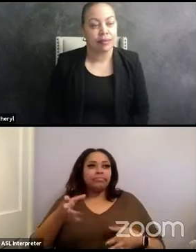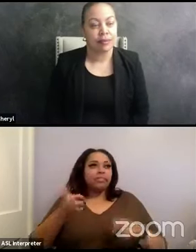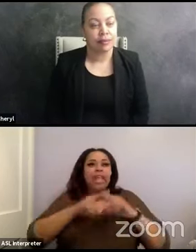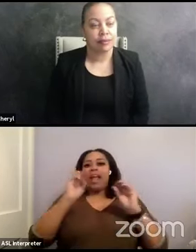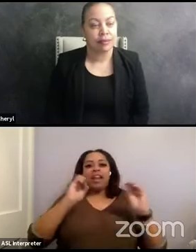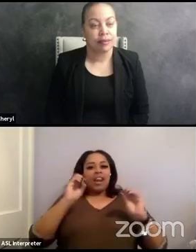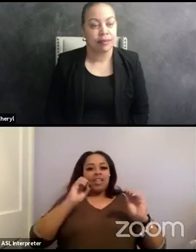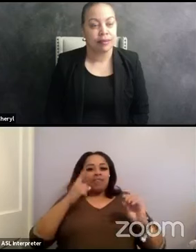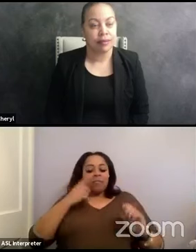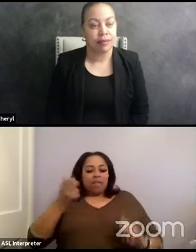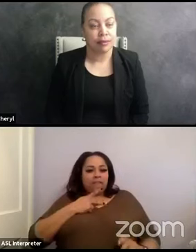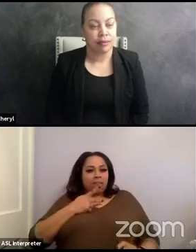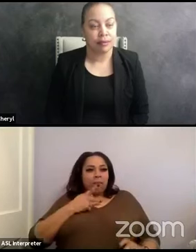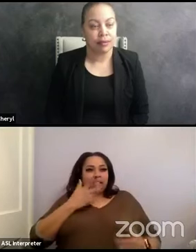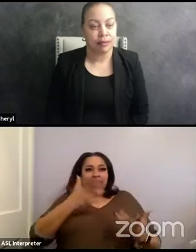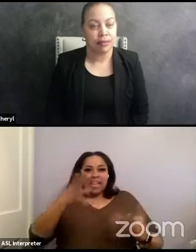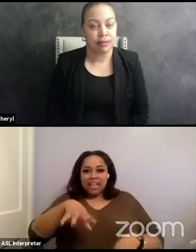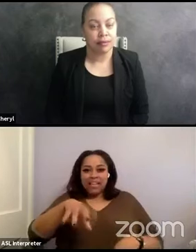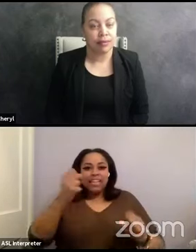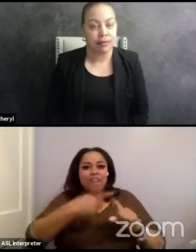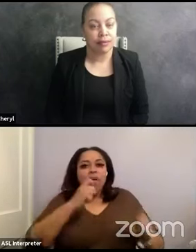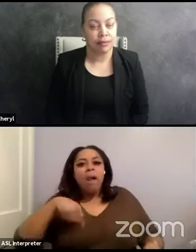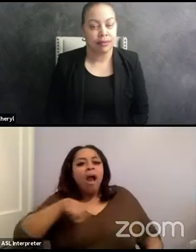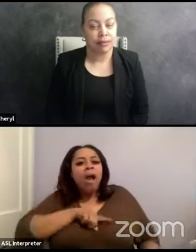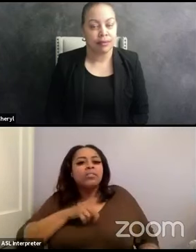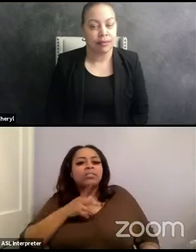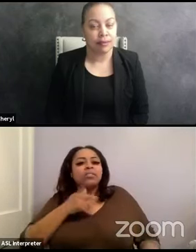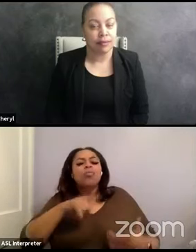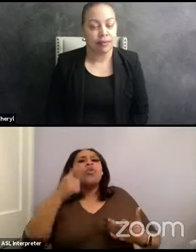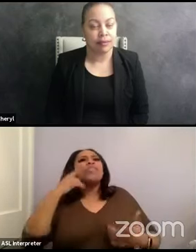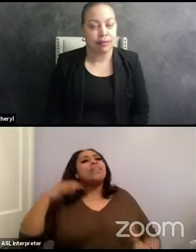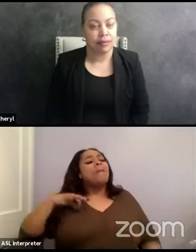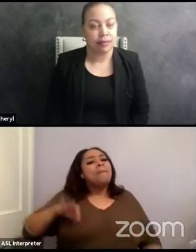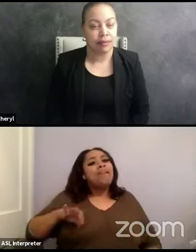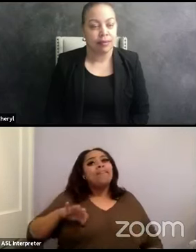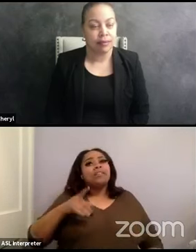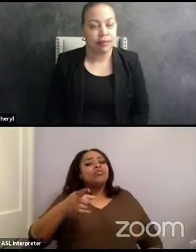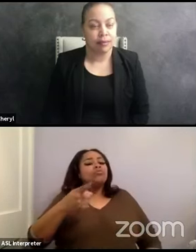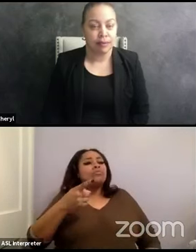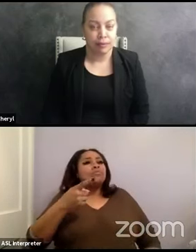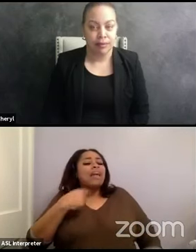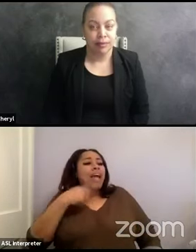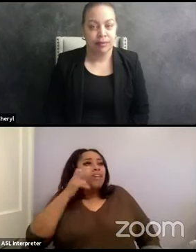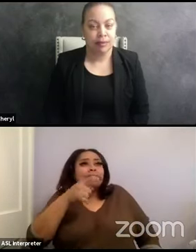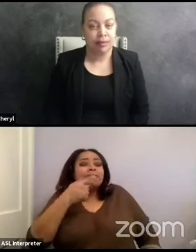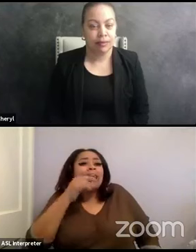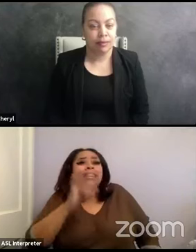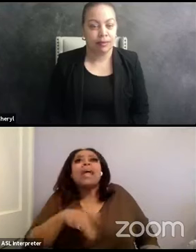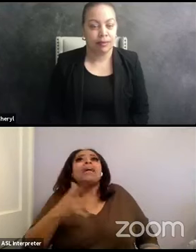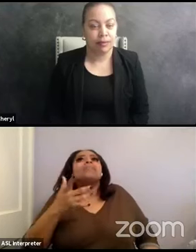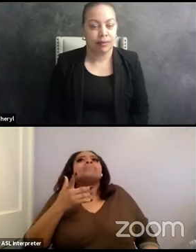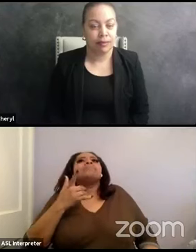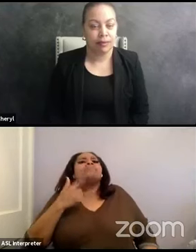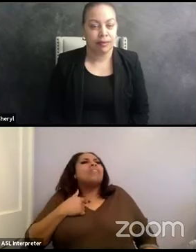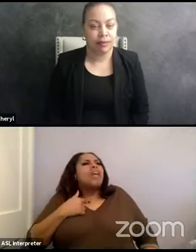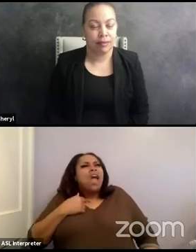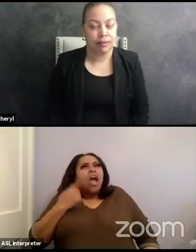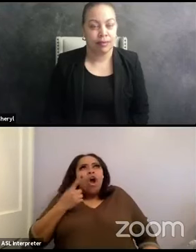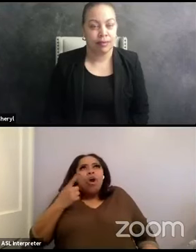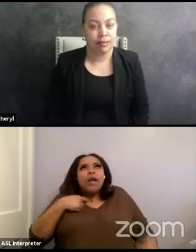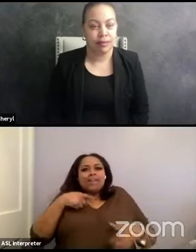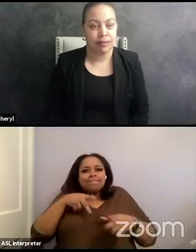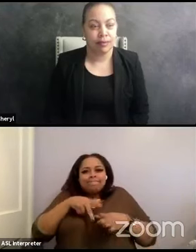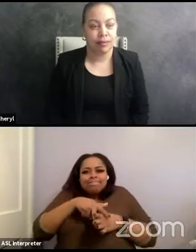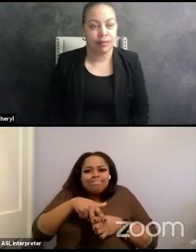us back the space that they've taken up. So, what do you think are the benefits? Because I hear you say this, and I'm like, I straddle the fence